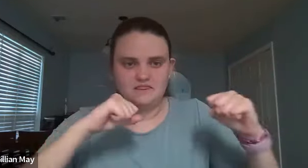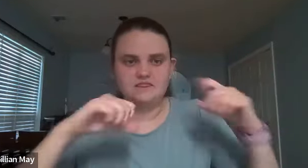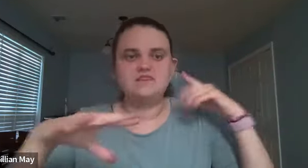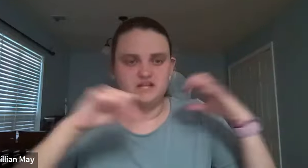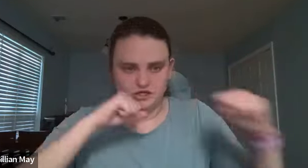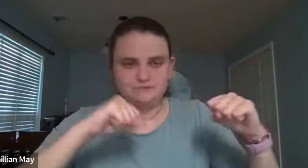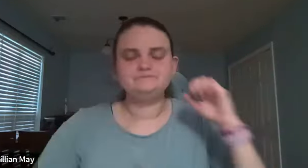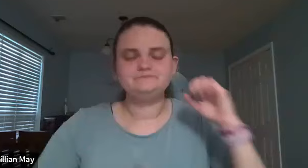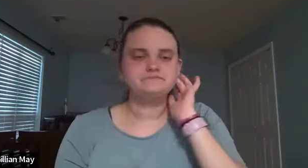Thunder.